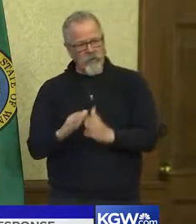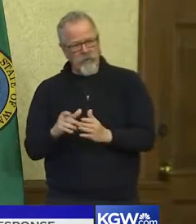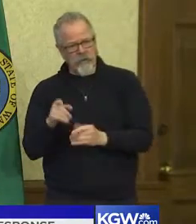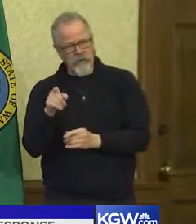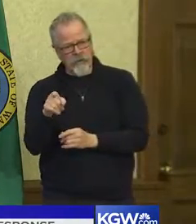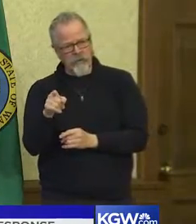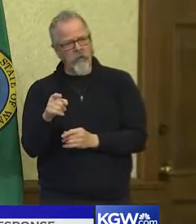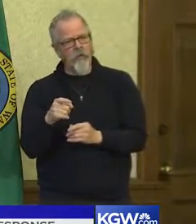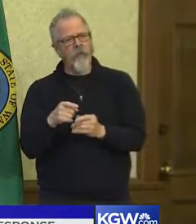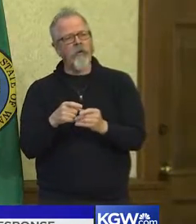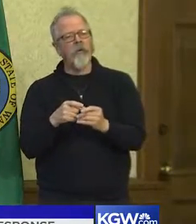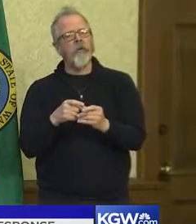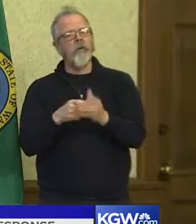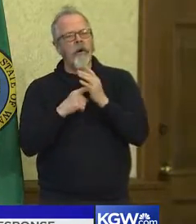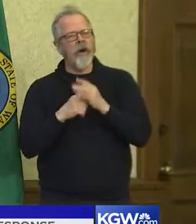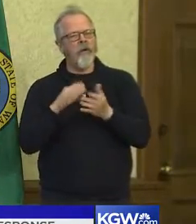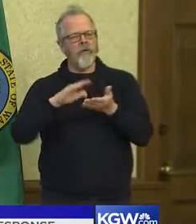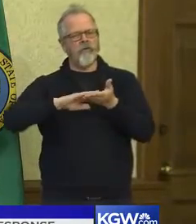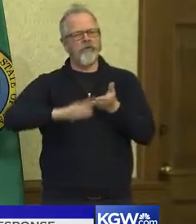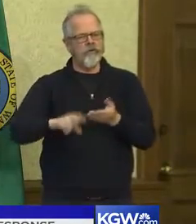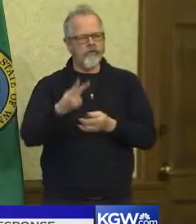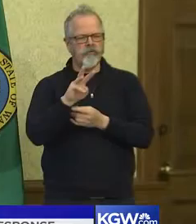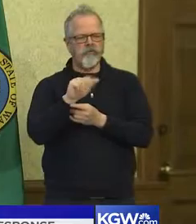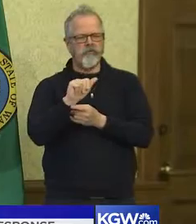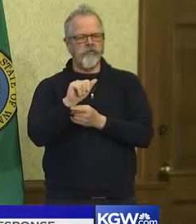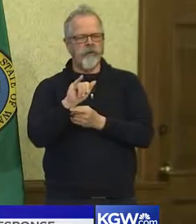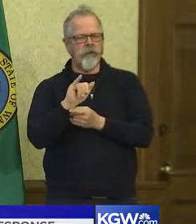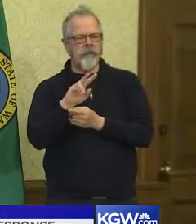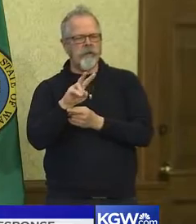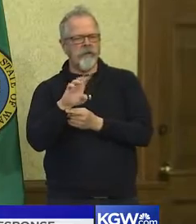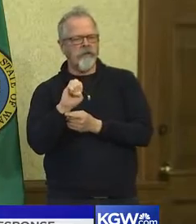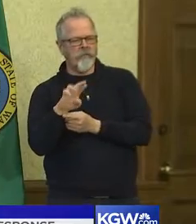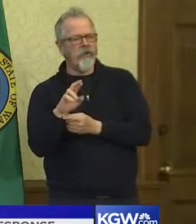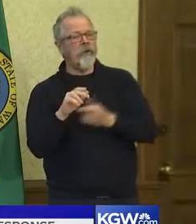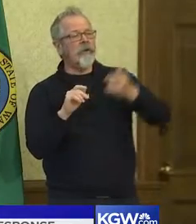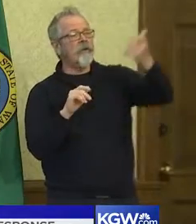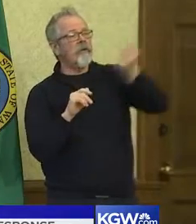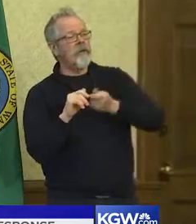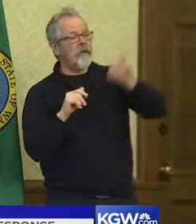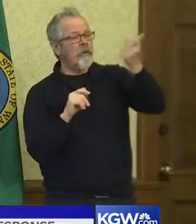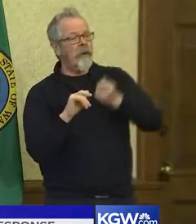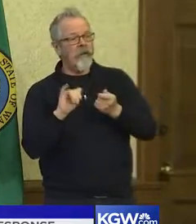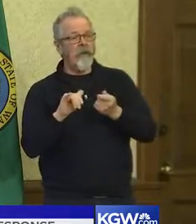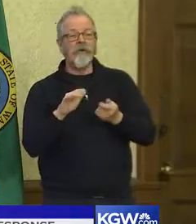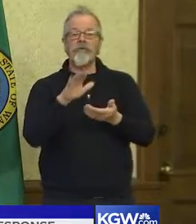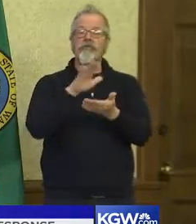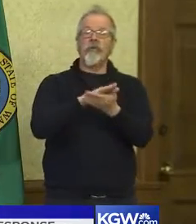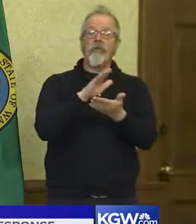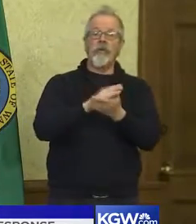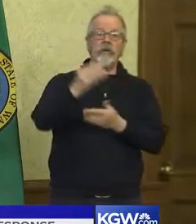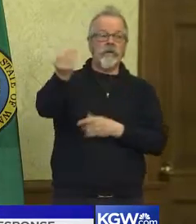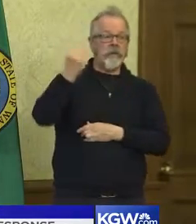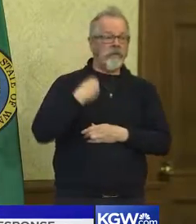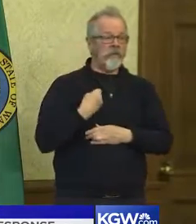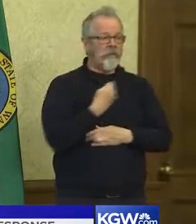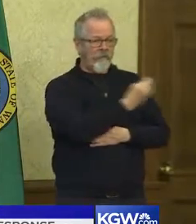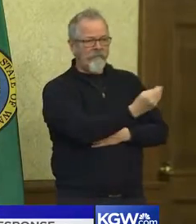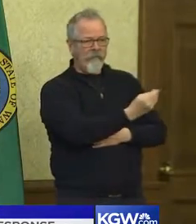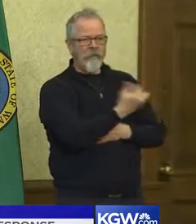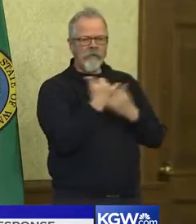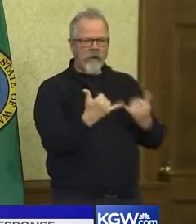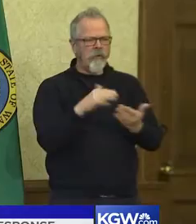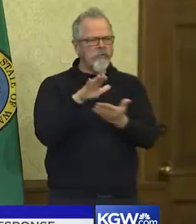basically wiped out that issue, and 12,000 people earlier this week were able then to get access to benefits. And we're looking at where do we have more of